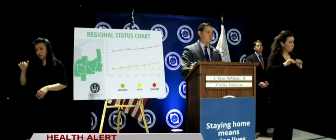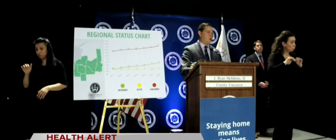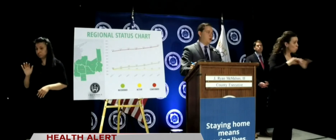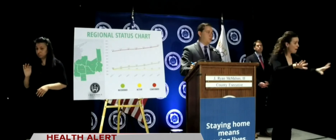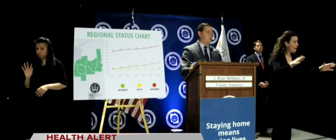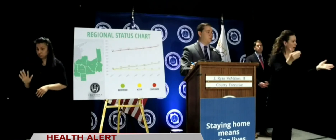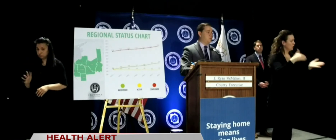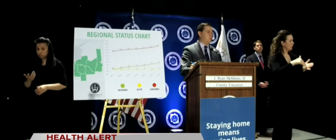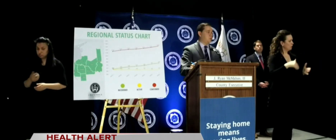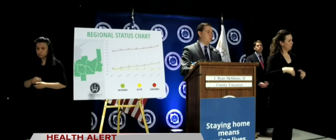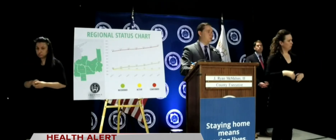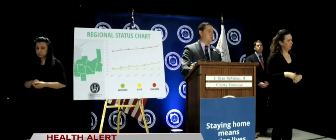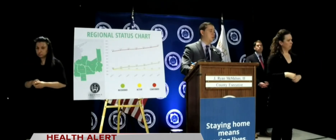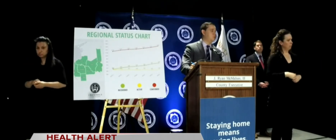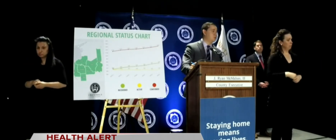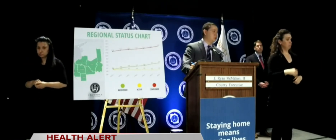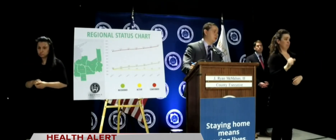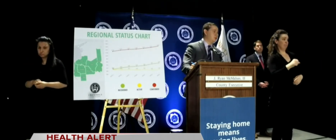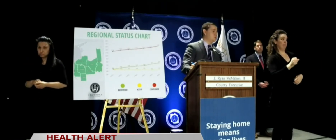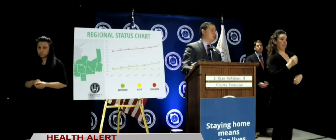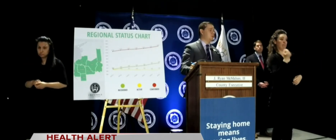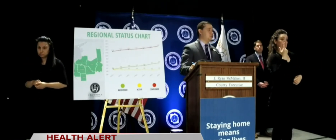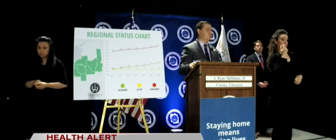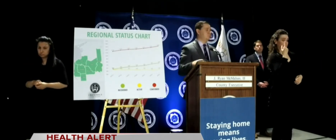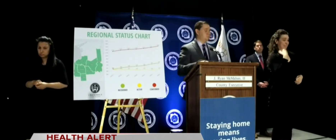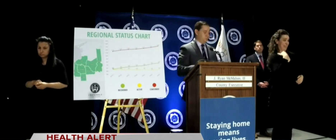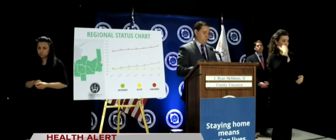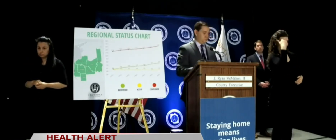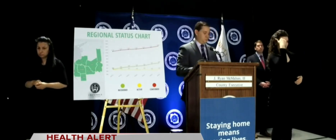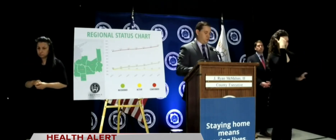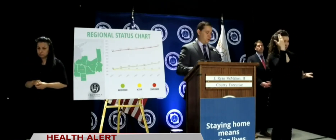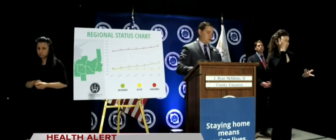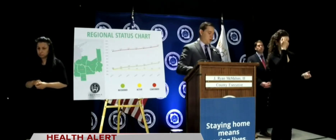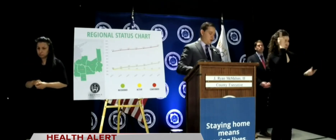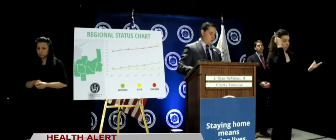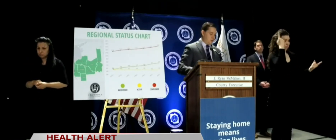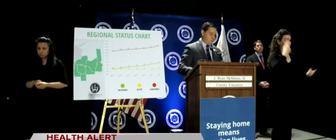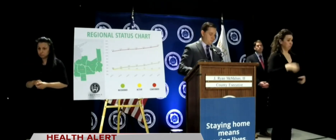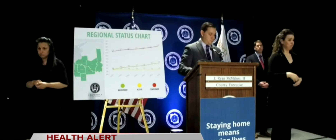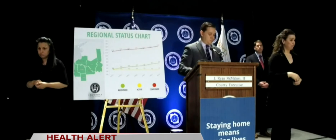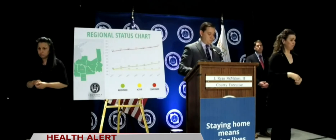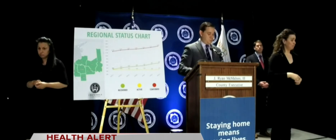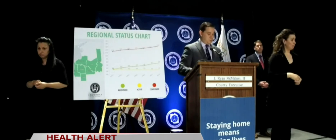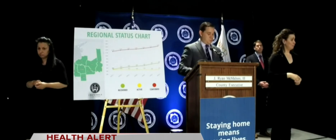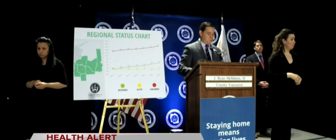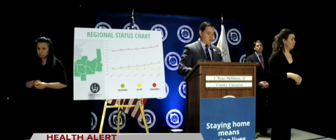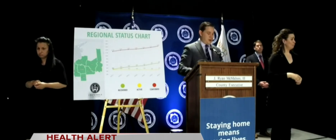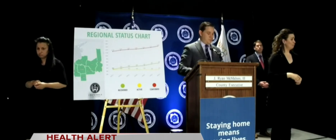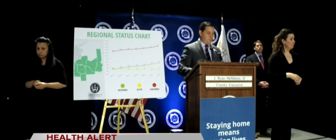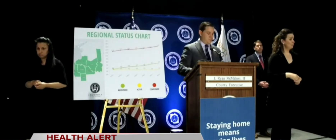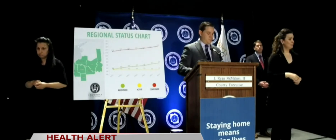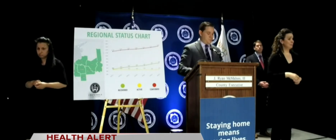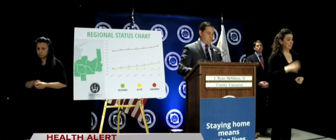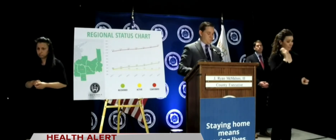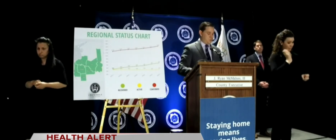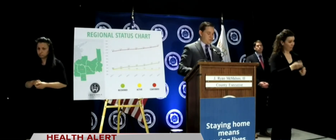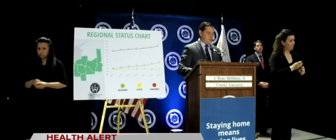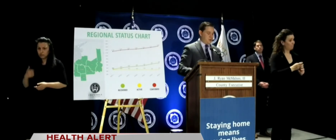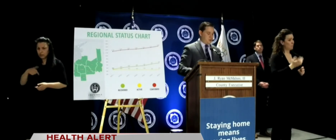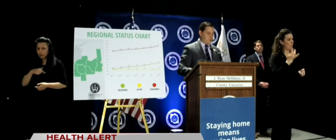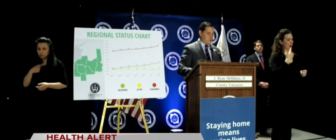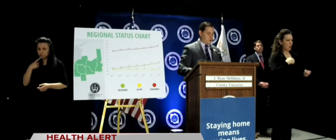a tough argument for the community in this region to make the argument that